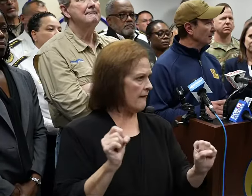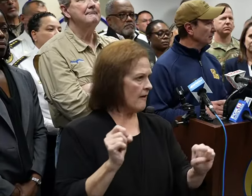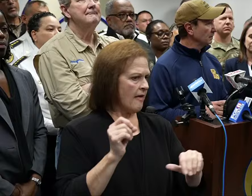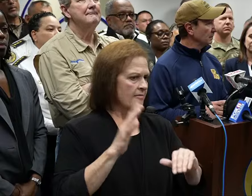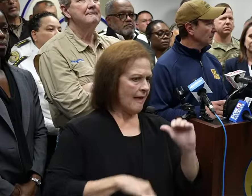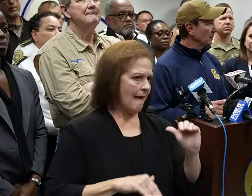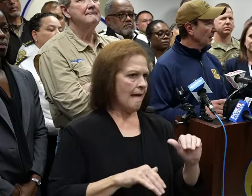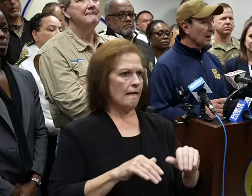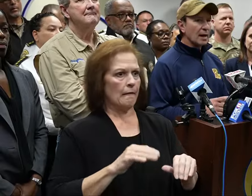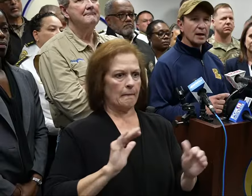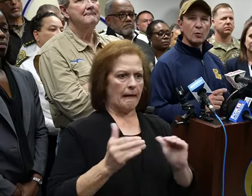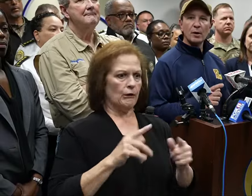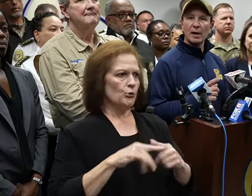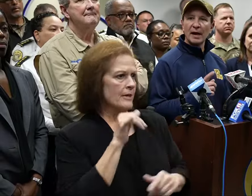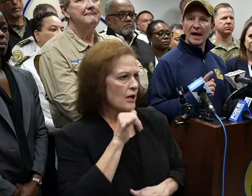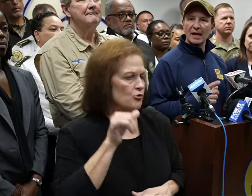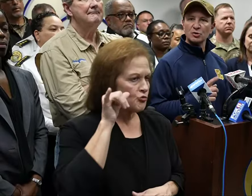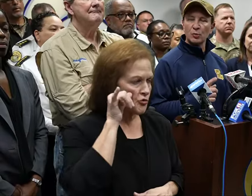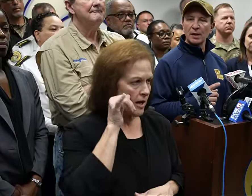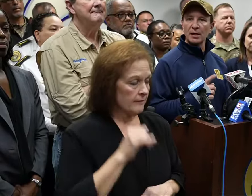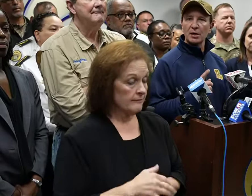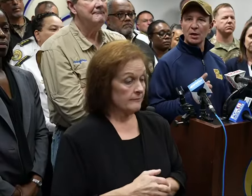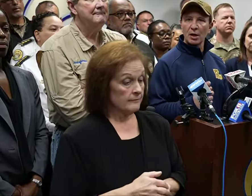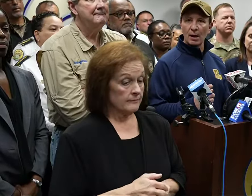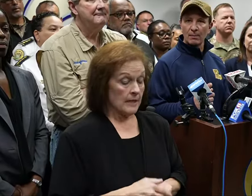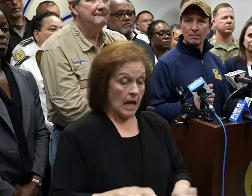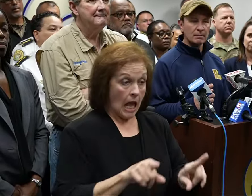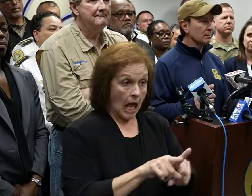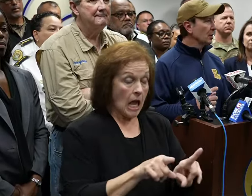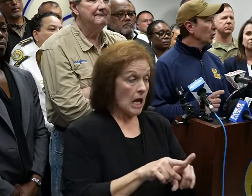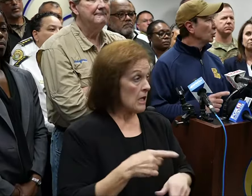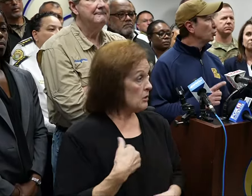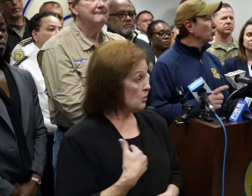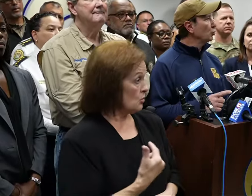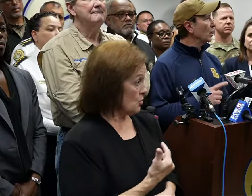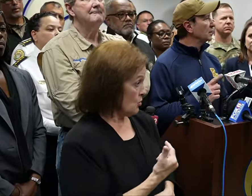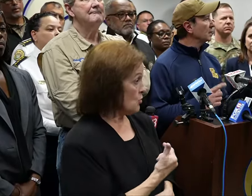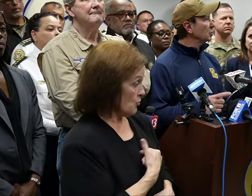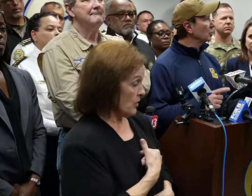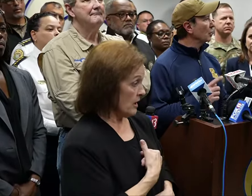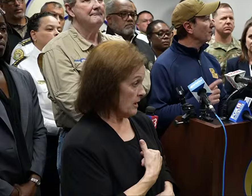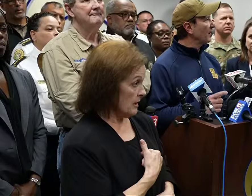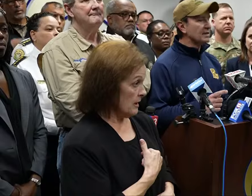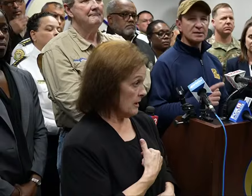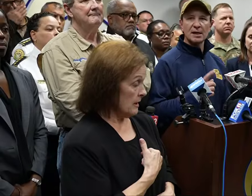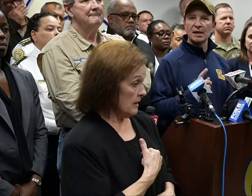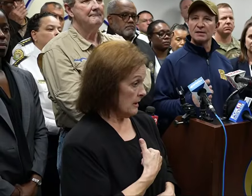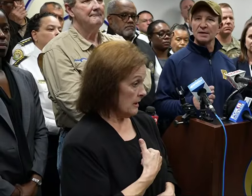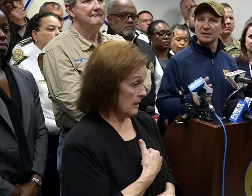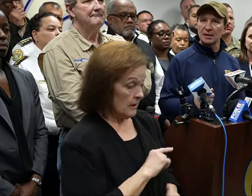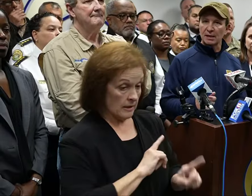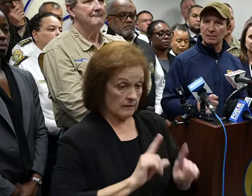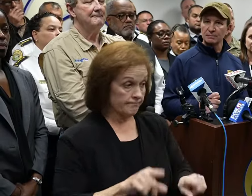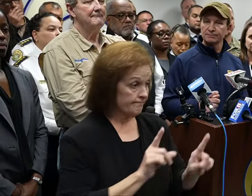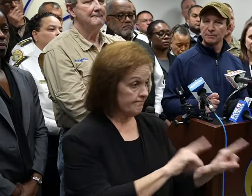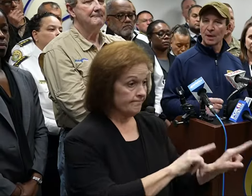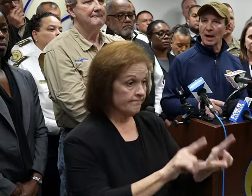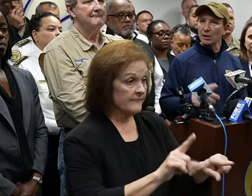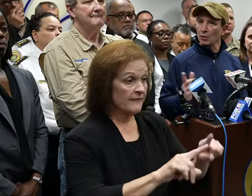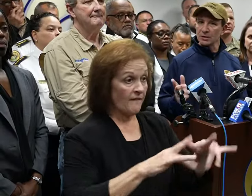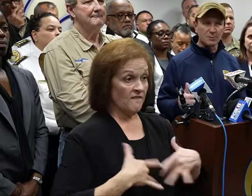yesterday. And as we come to additional events in this city,